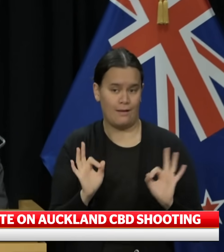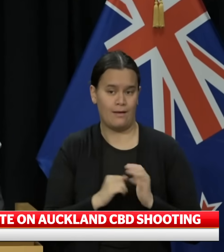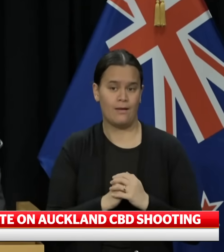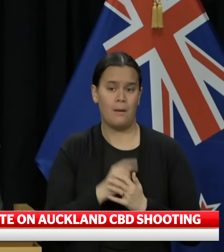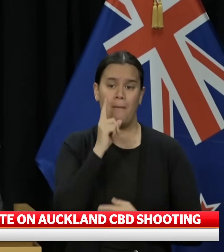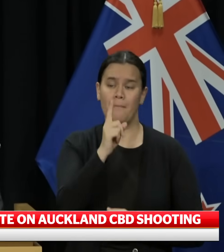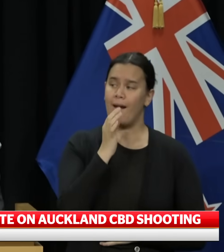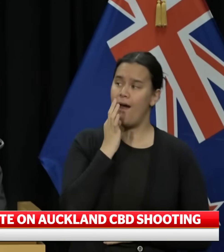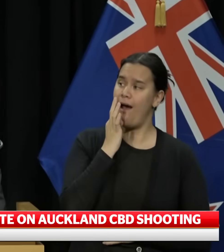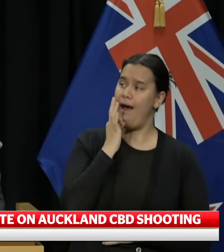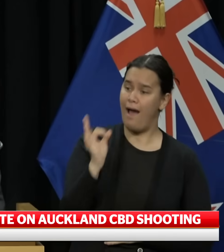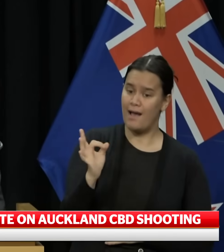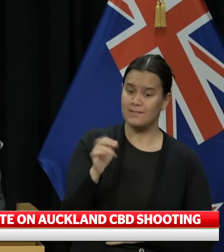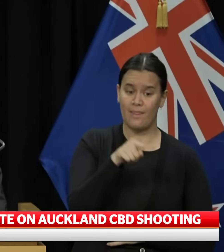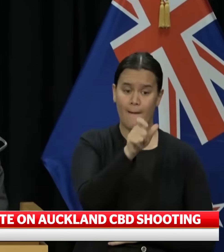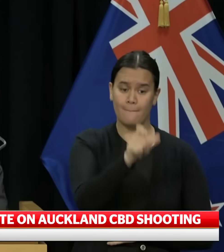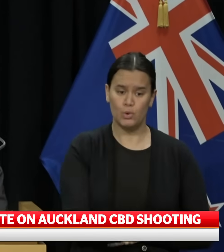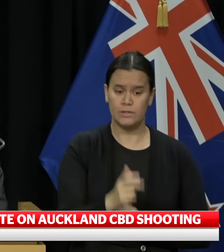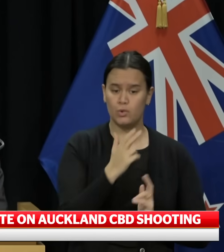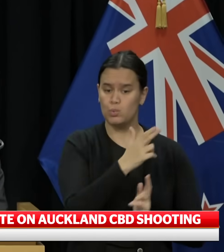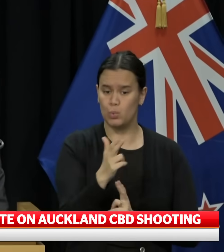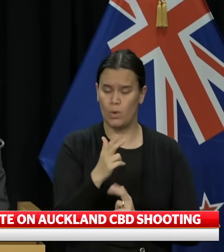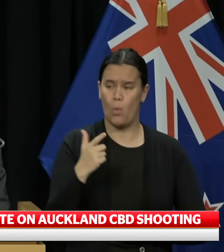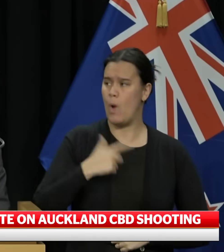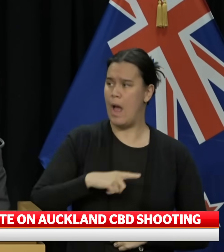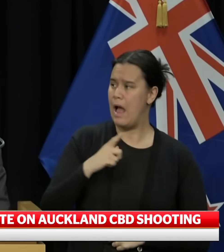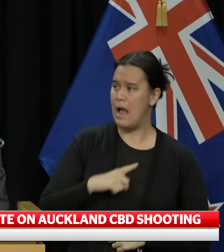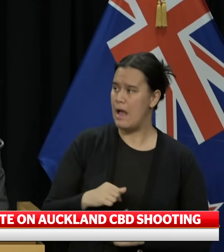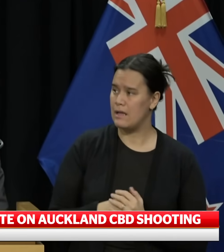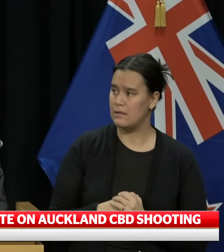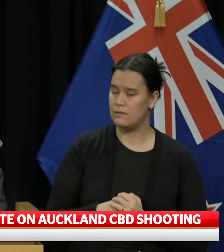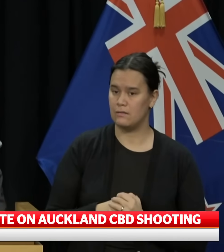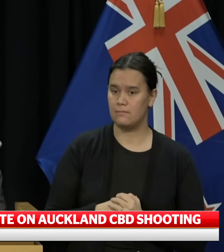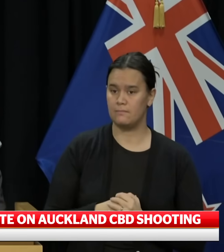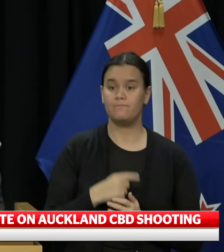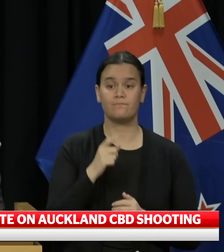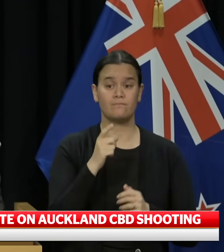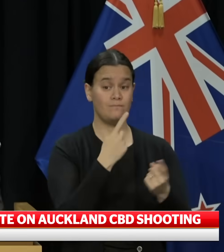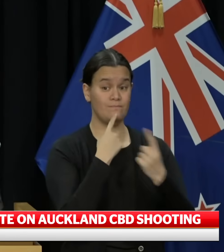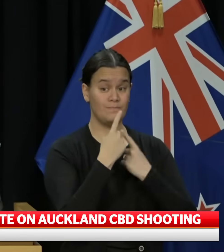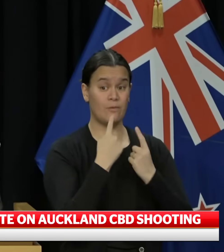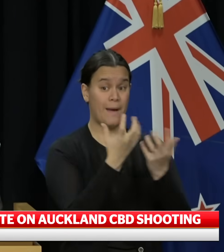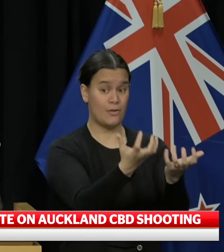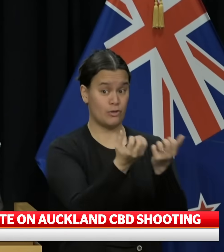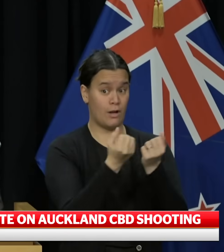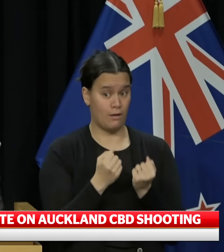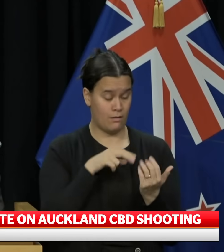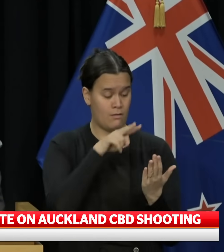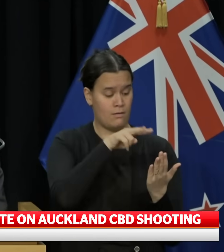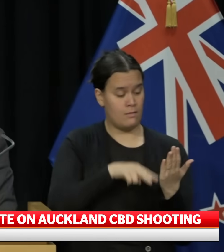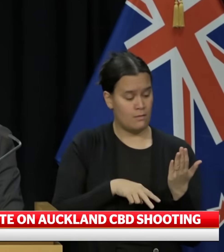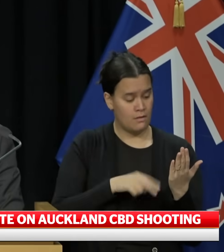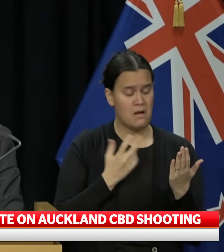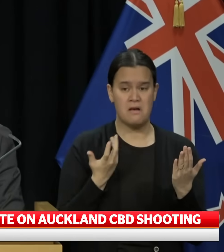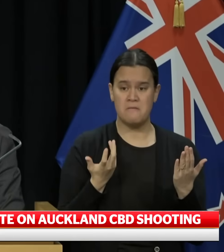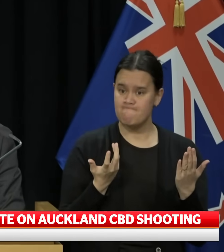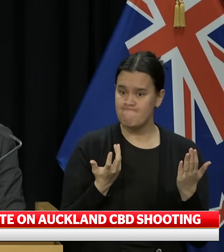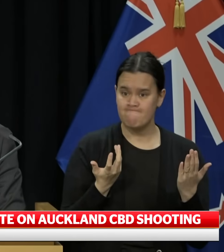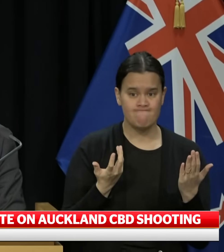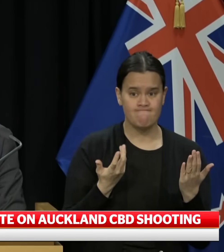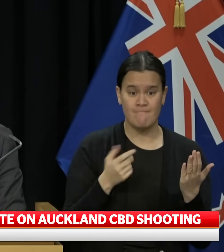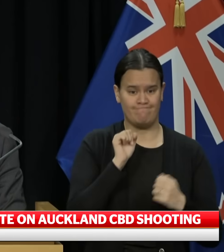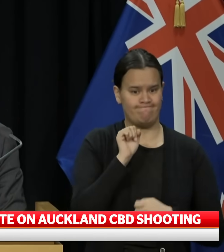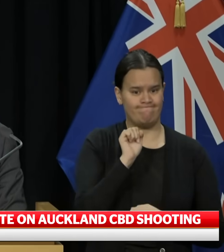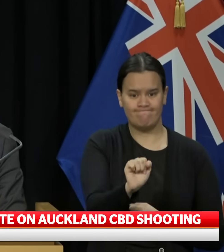of terror? Is that what motivated the shooting? So my understanding from the advice that we've received so far is that there was no identified political